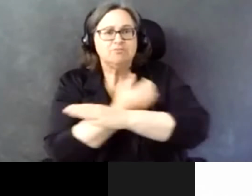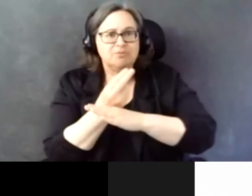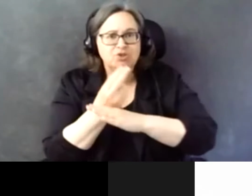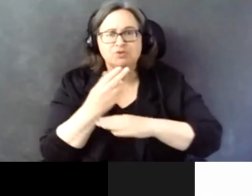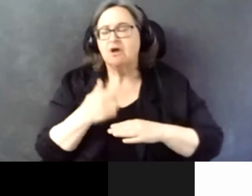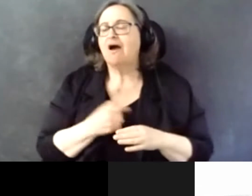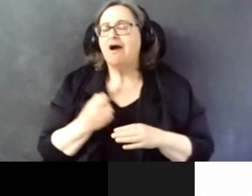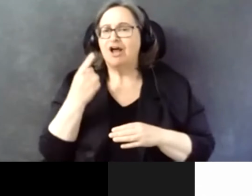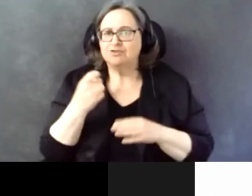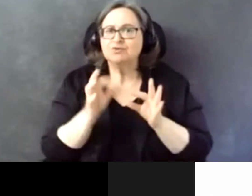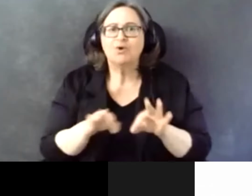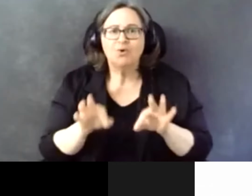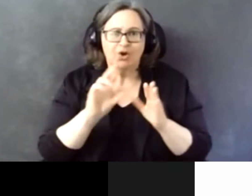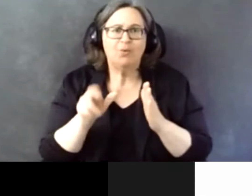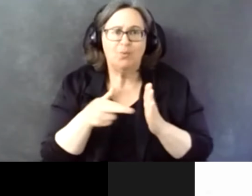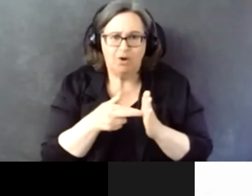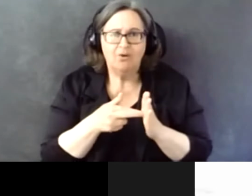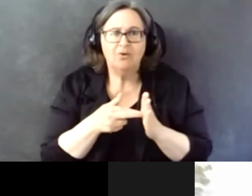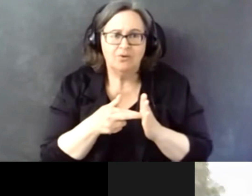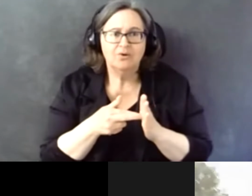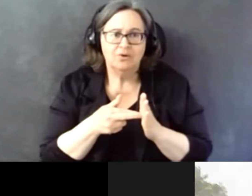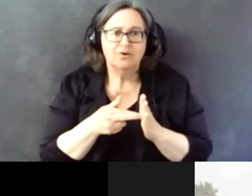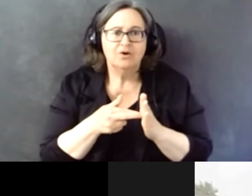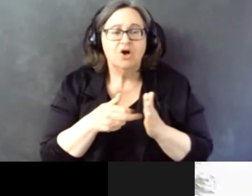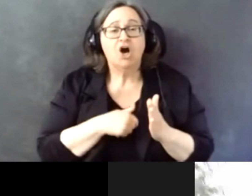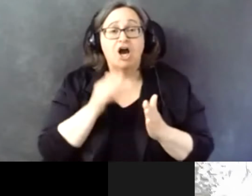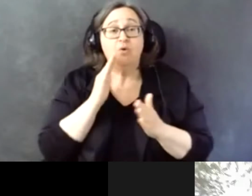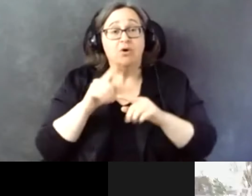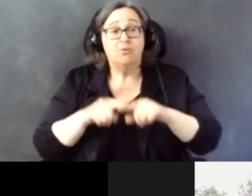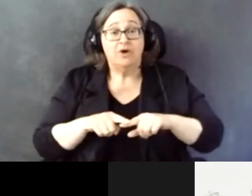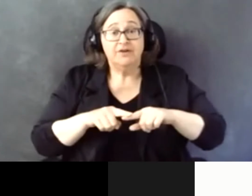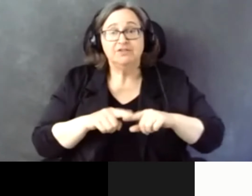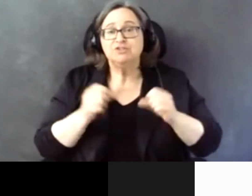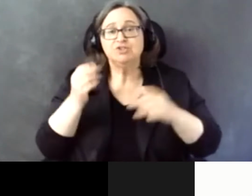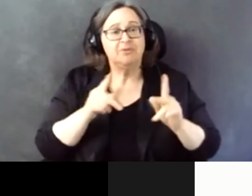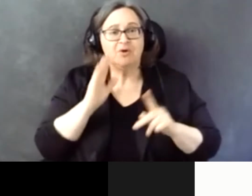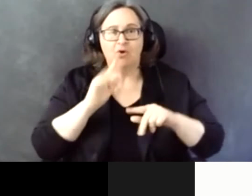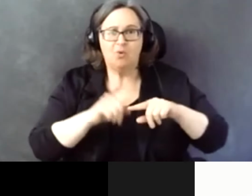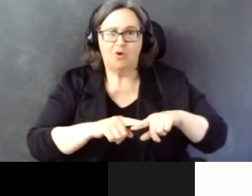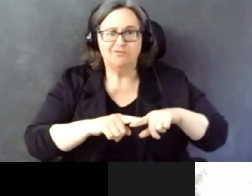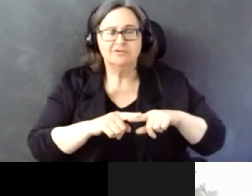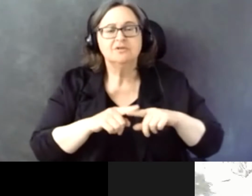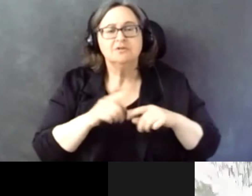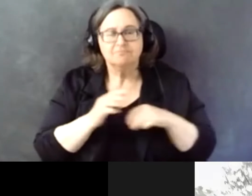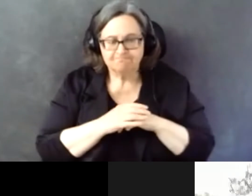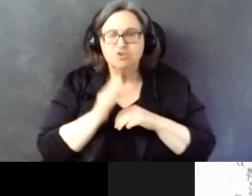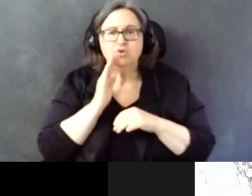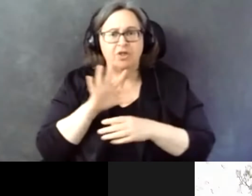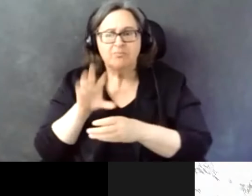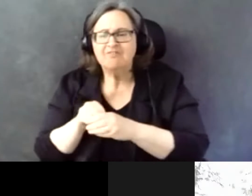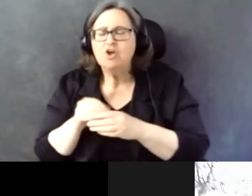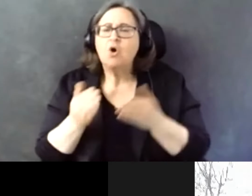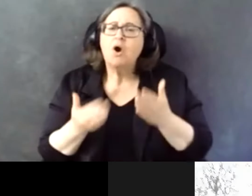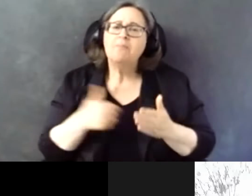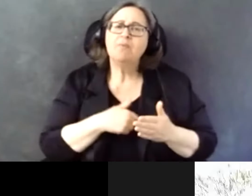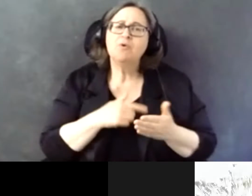i understand the critical role that uh that i'm going to rely on that so many people are going to rely on you all to play or whether we're talking